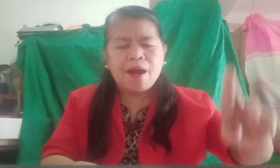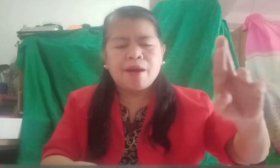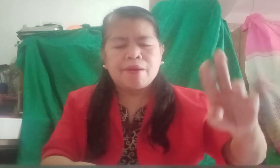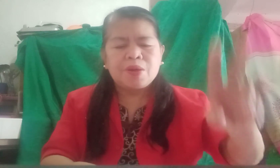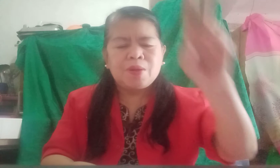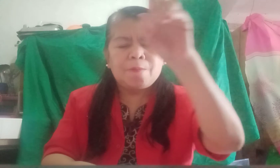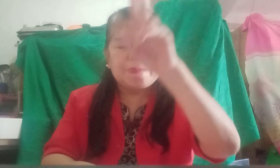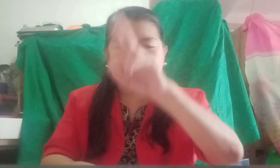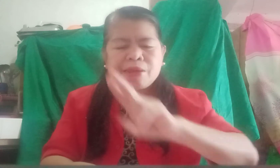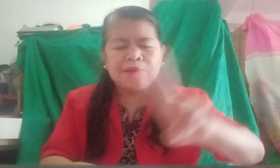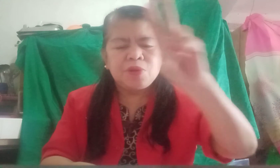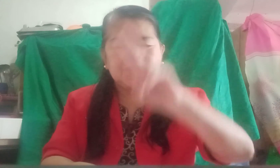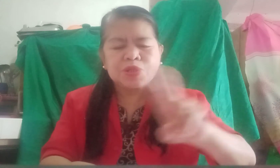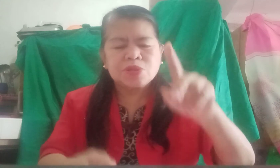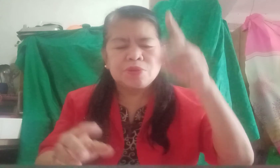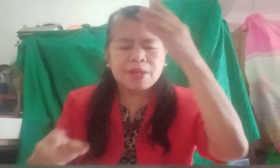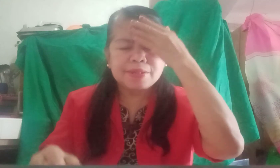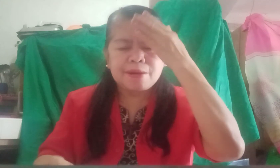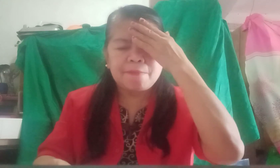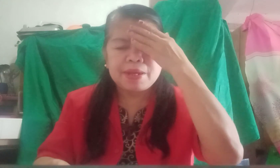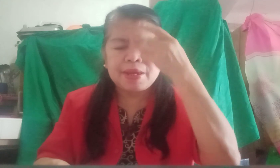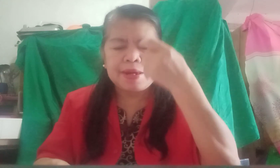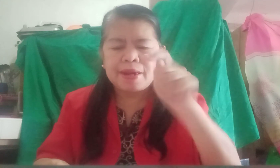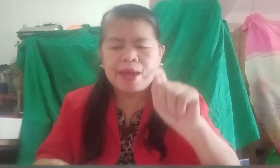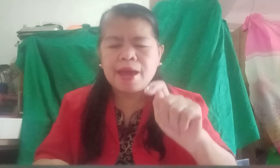are used to determine the